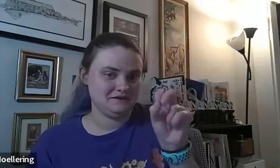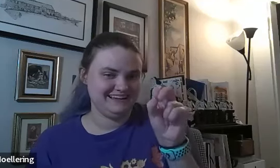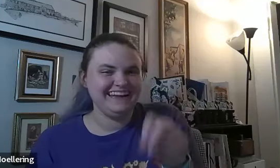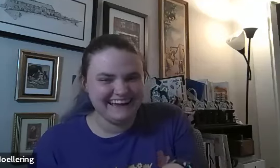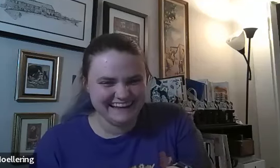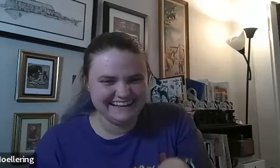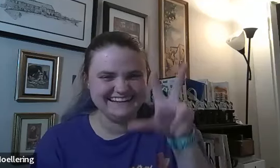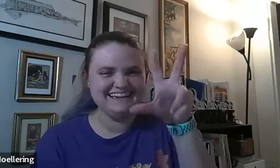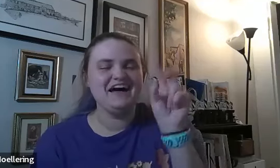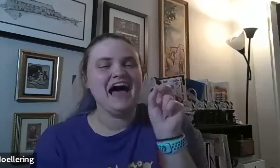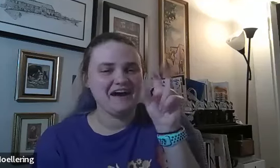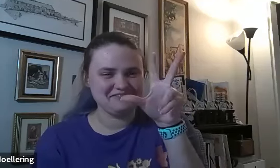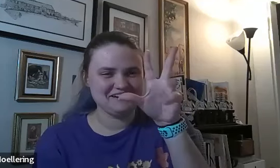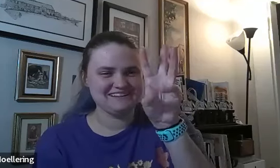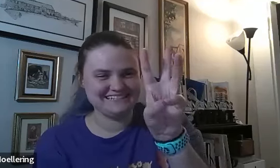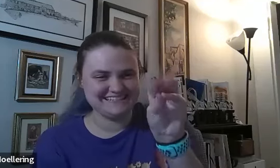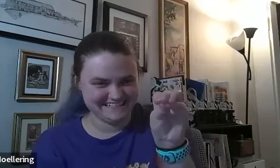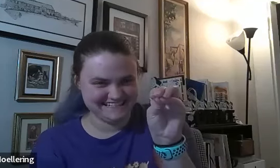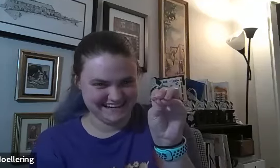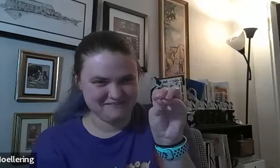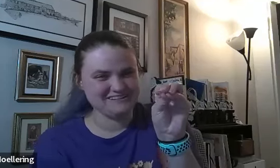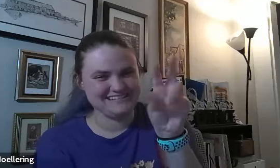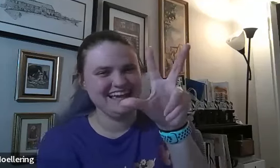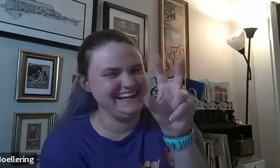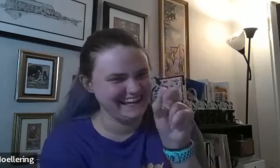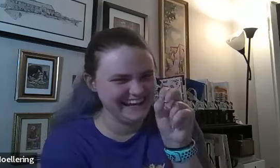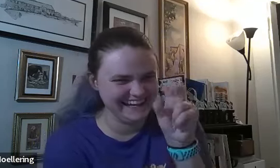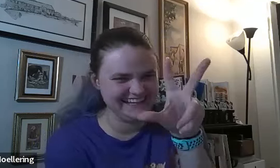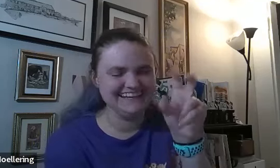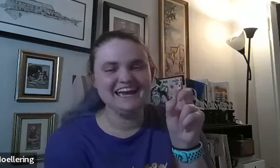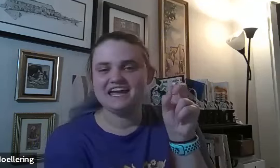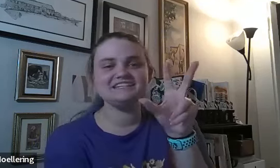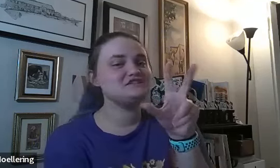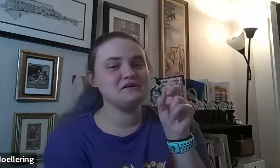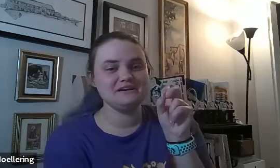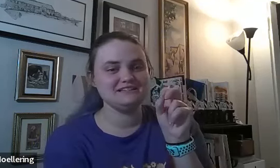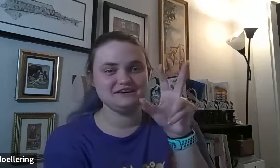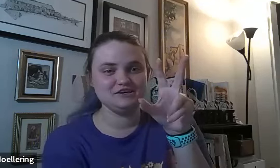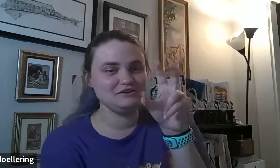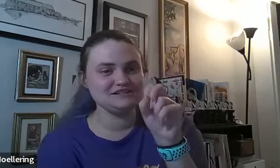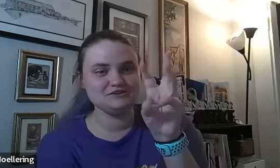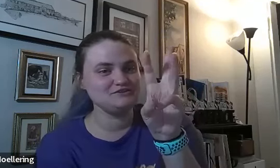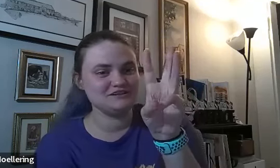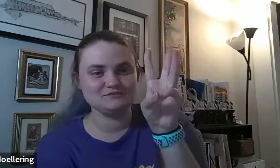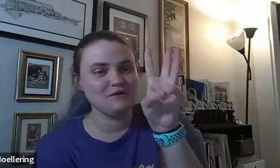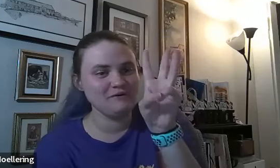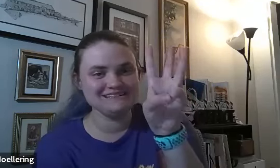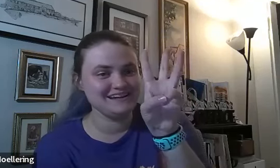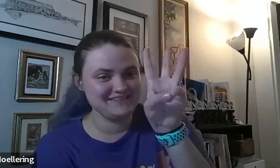30. Half of y'all did 60, I will say. It's so easy. You get so used to, because we've always done this